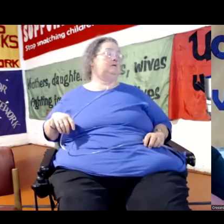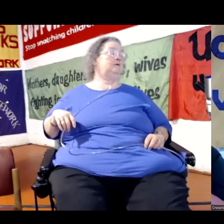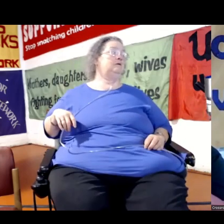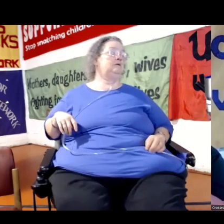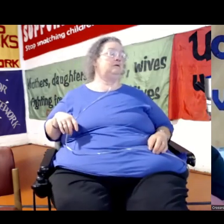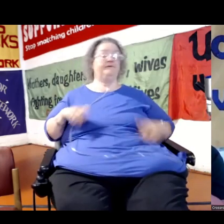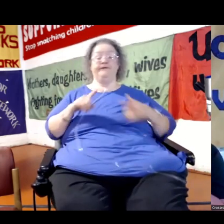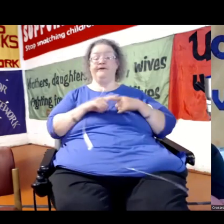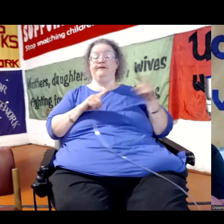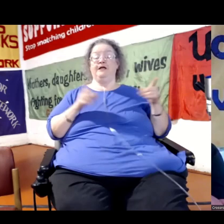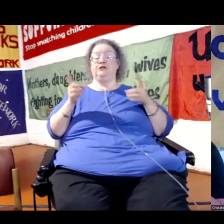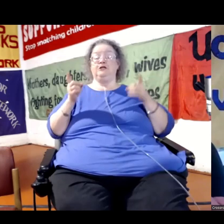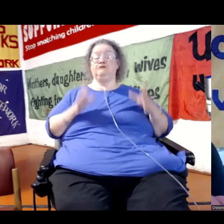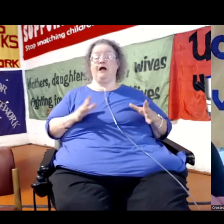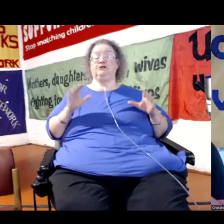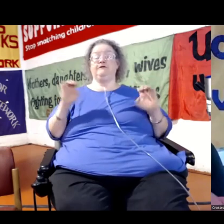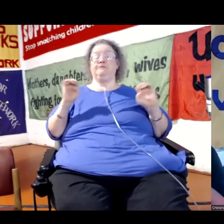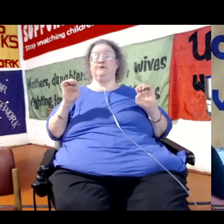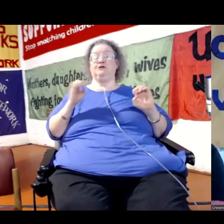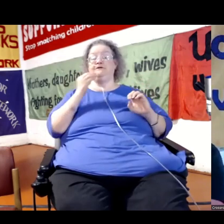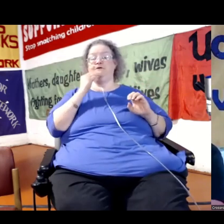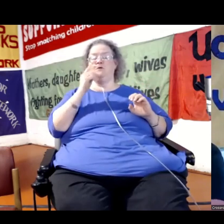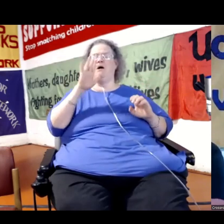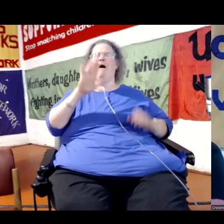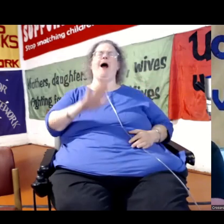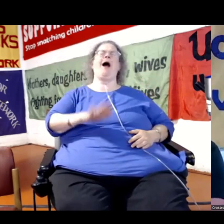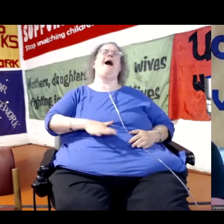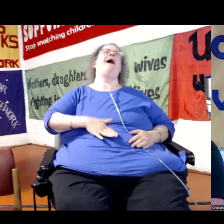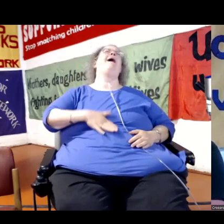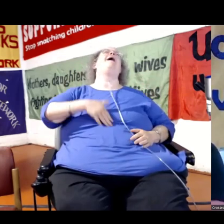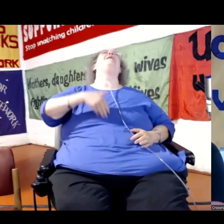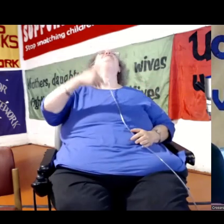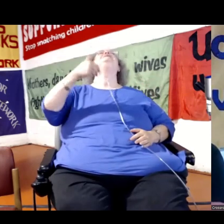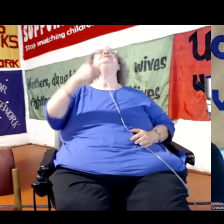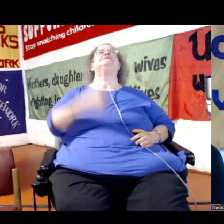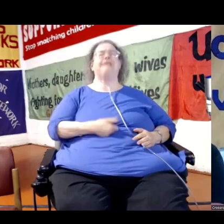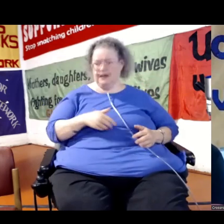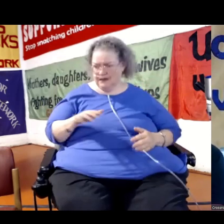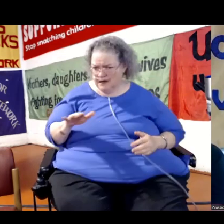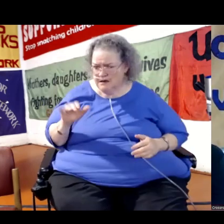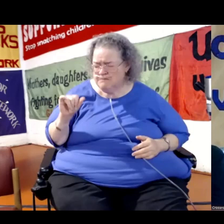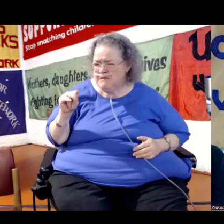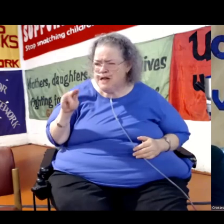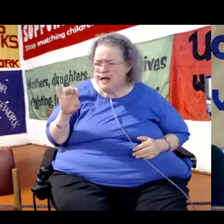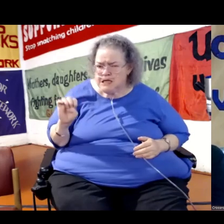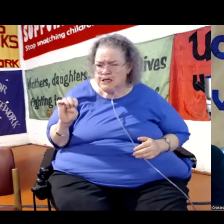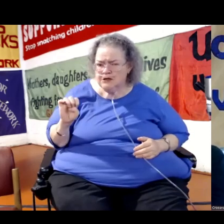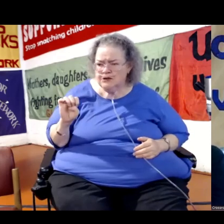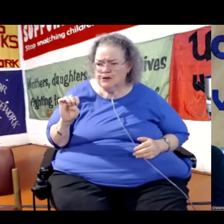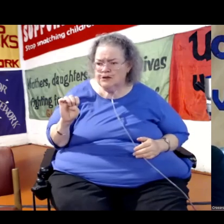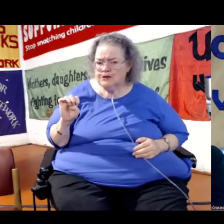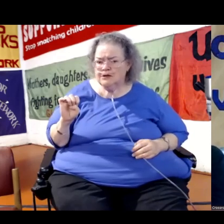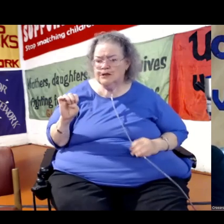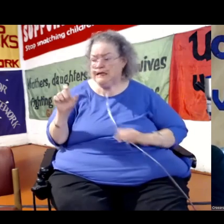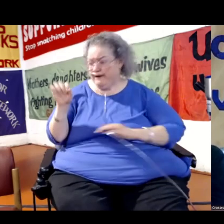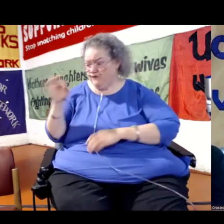director of emergency food was so upset. He said, Annie, if he was a man,